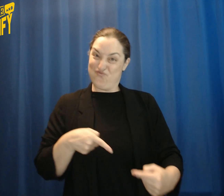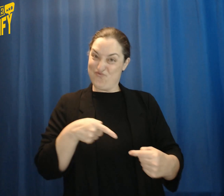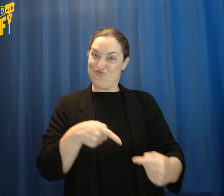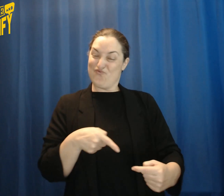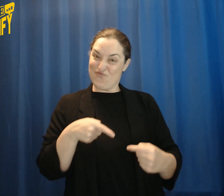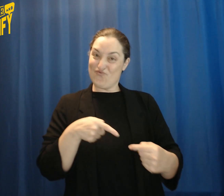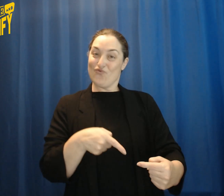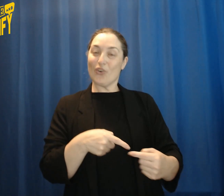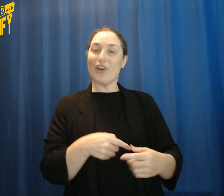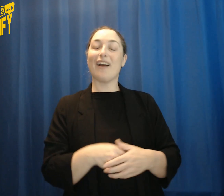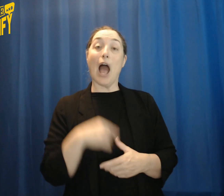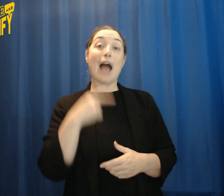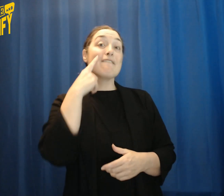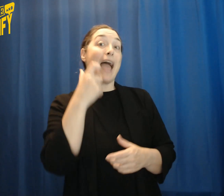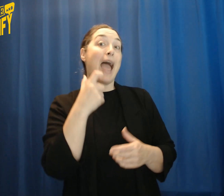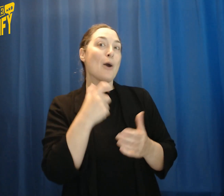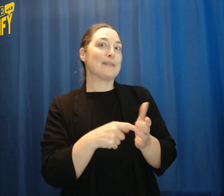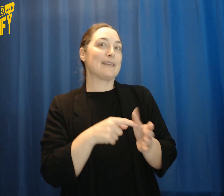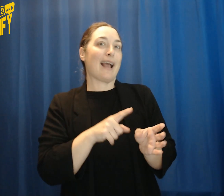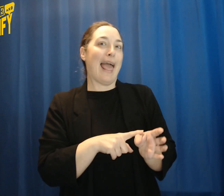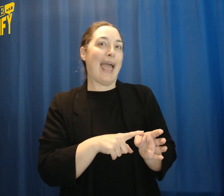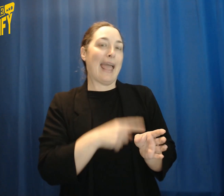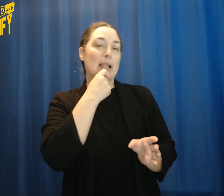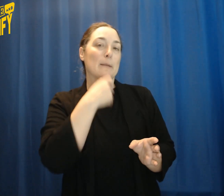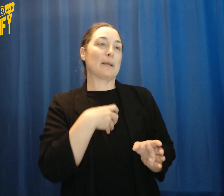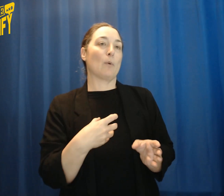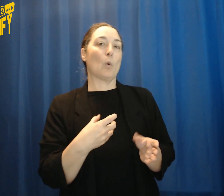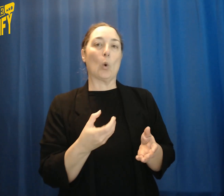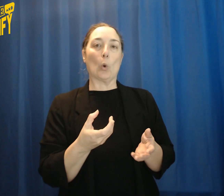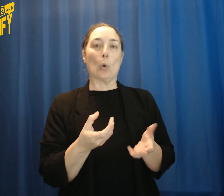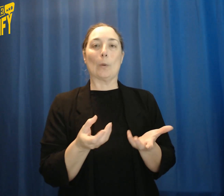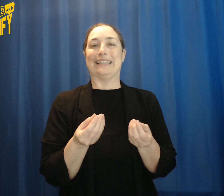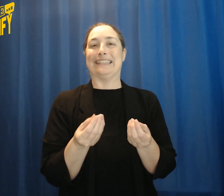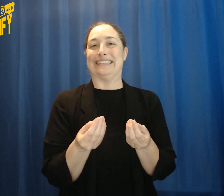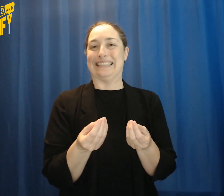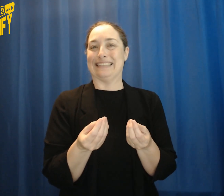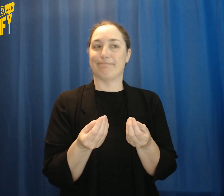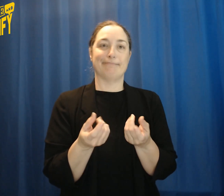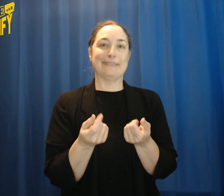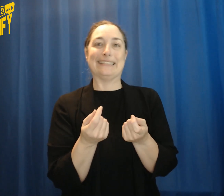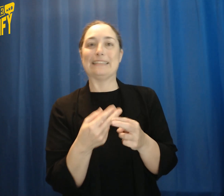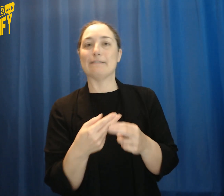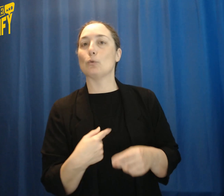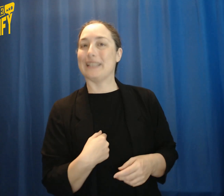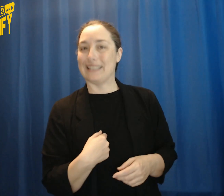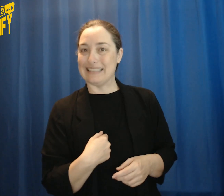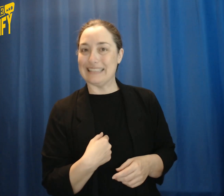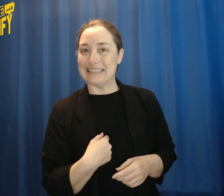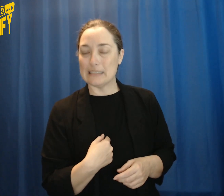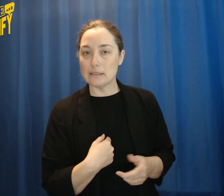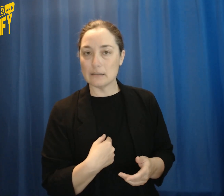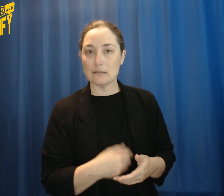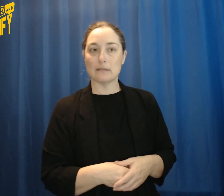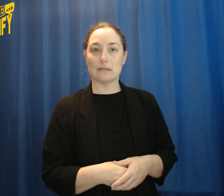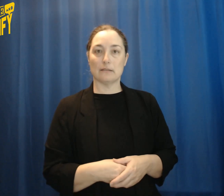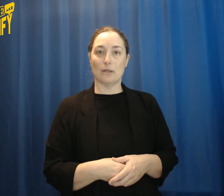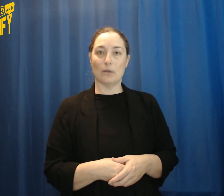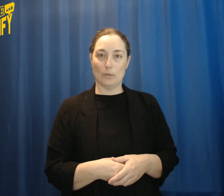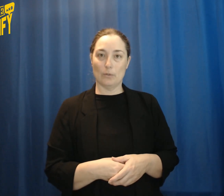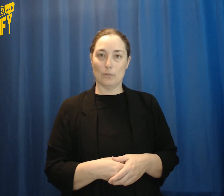clay that's got a bit, you know, it's a bit easier to work with for me. 20 years experience sort of dabbling in it and watching other people do